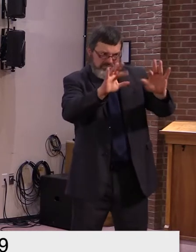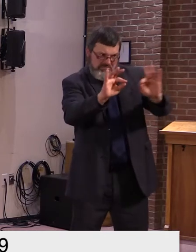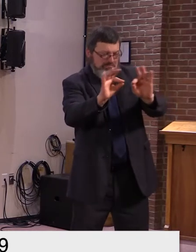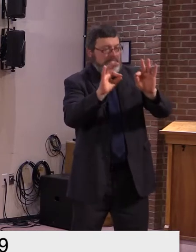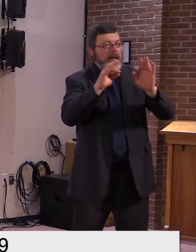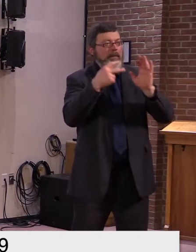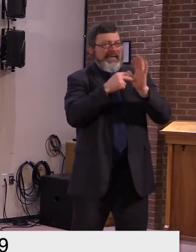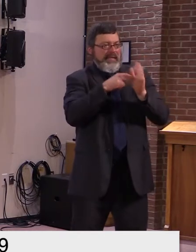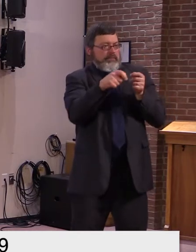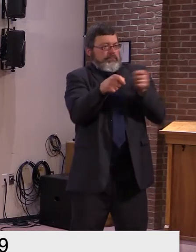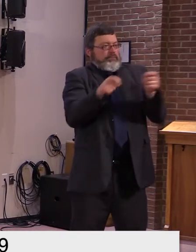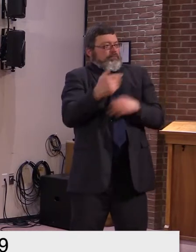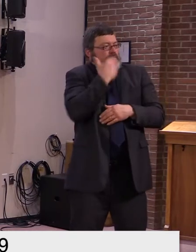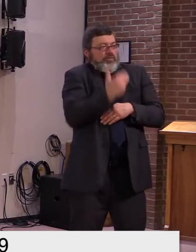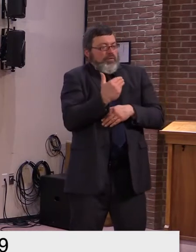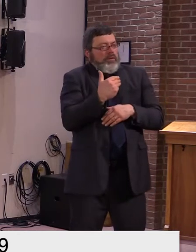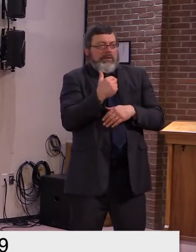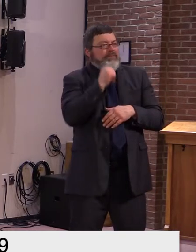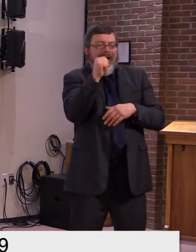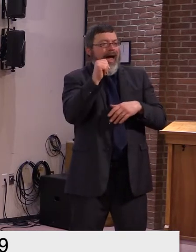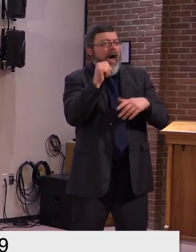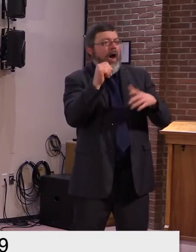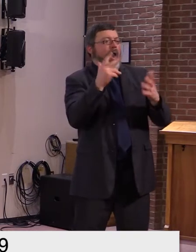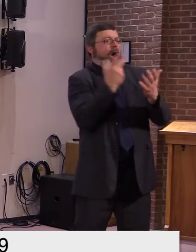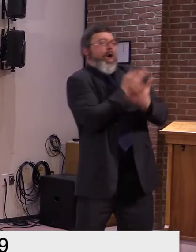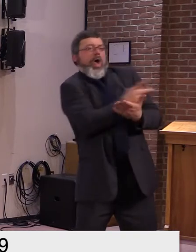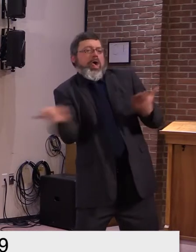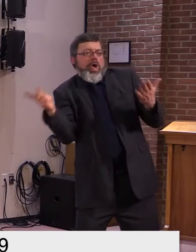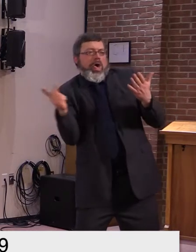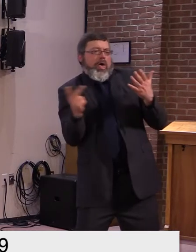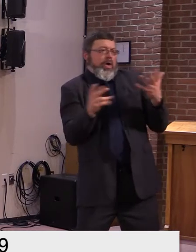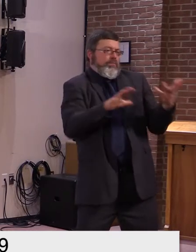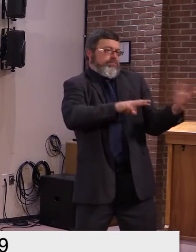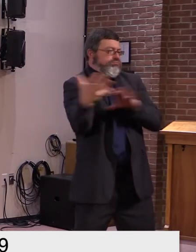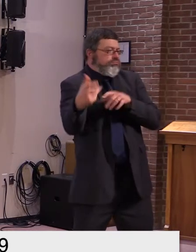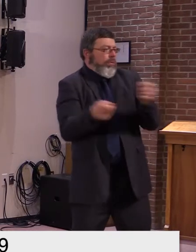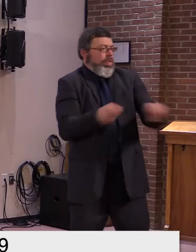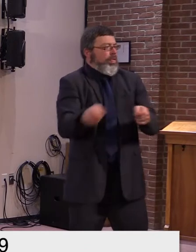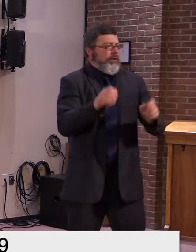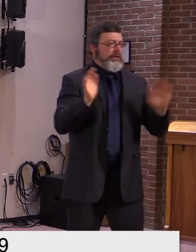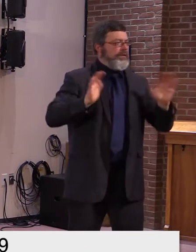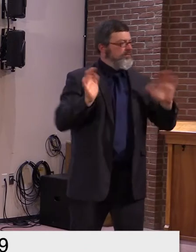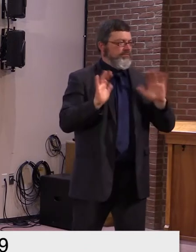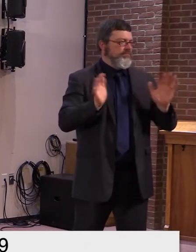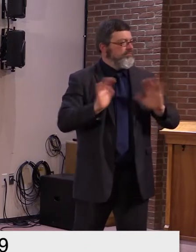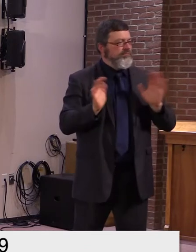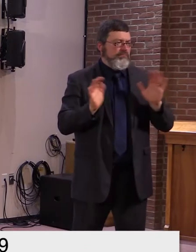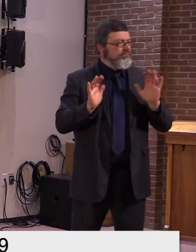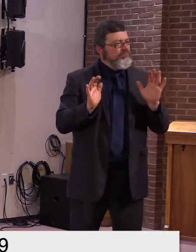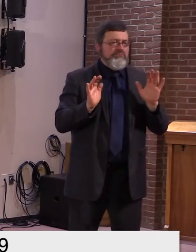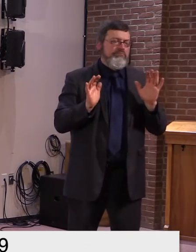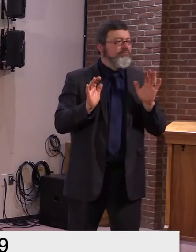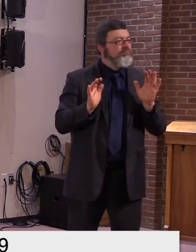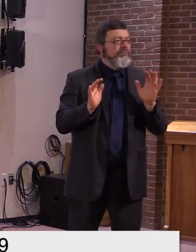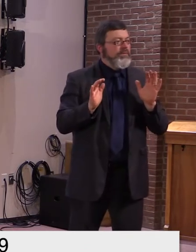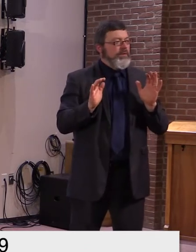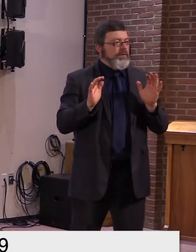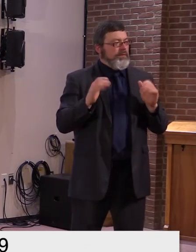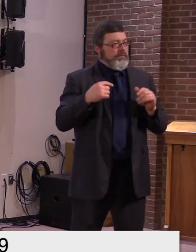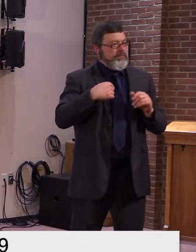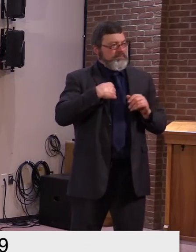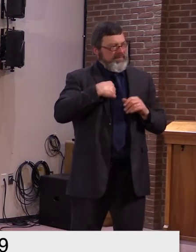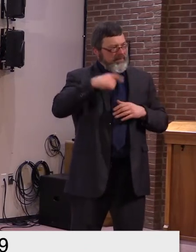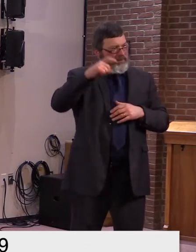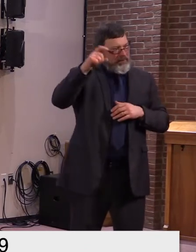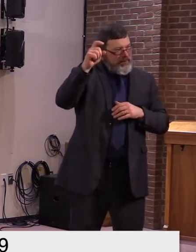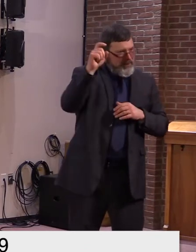sector. It's really a function of businesses having to take steps to comply with health requirements